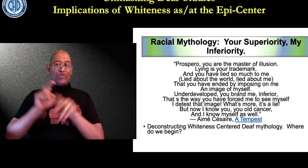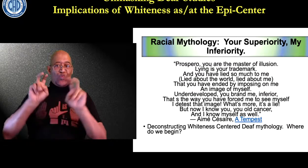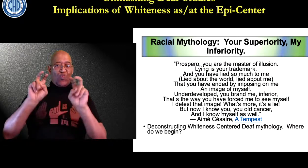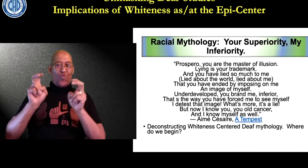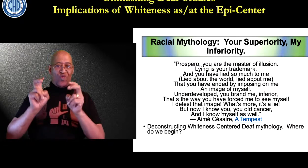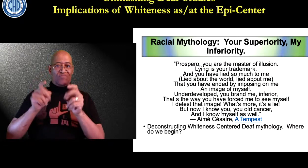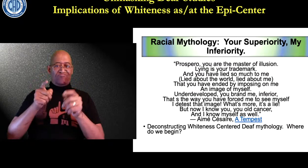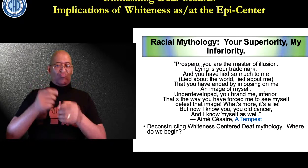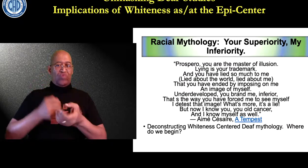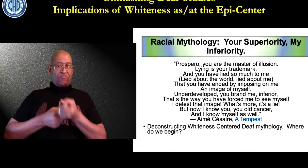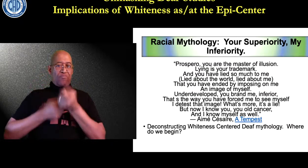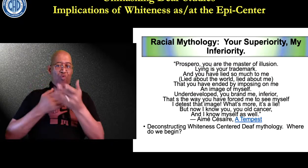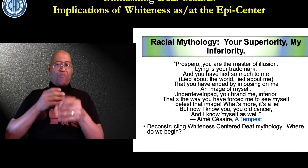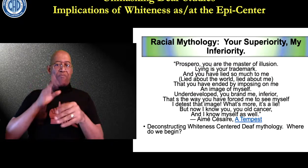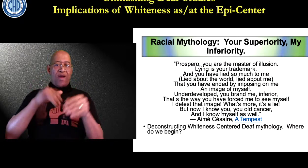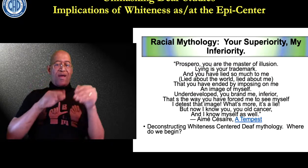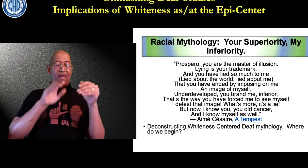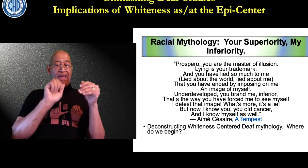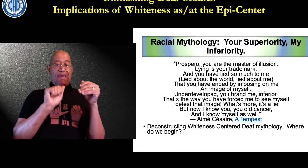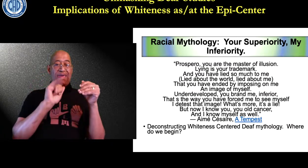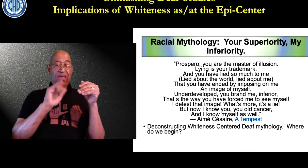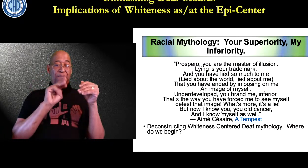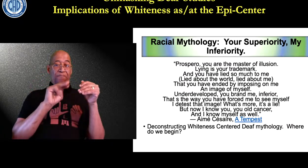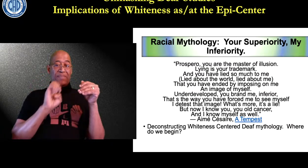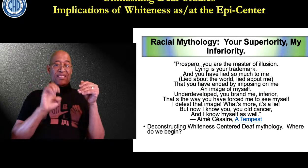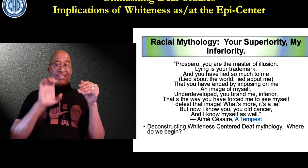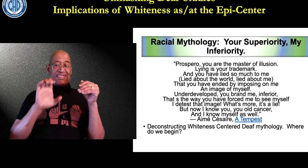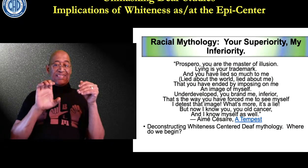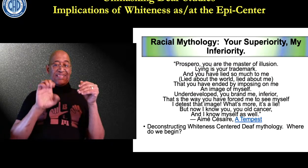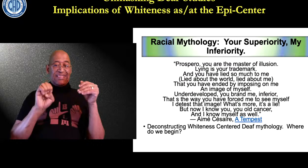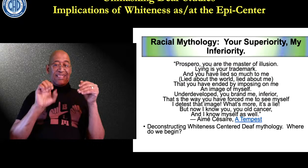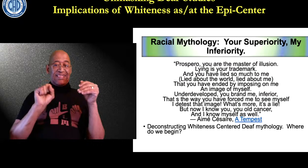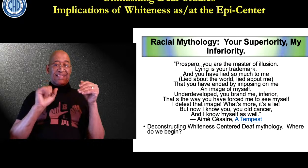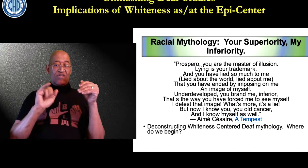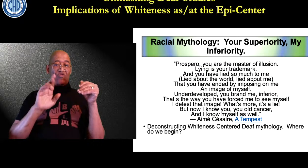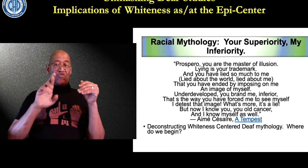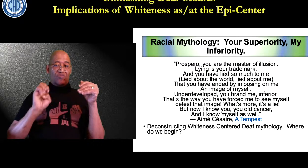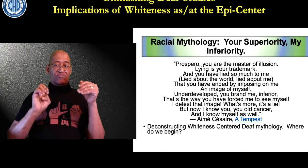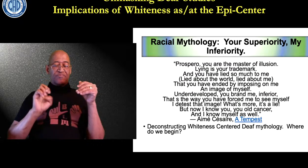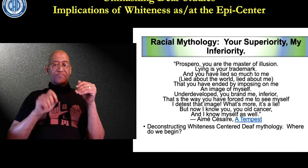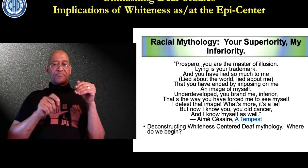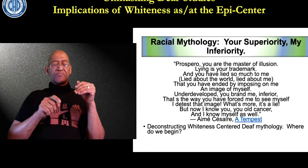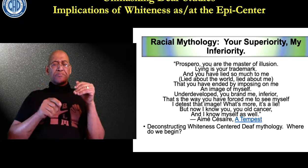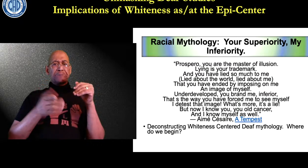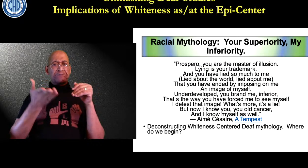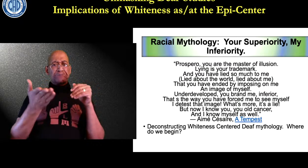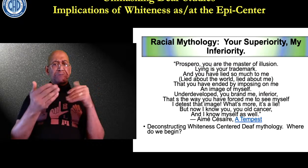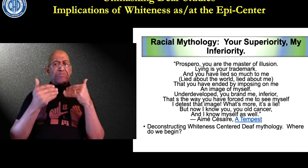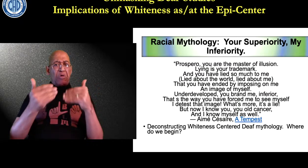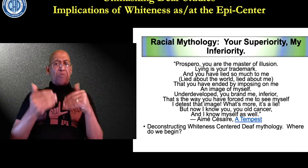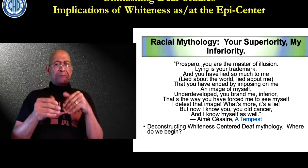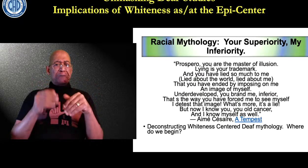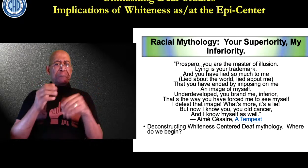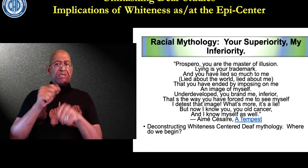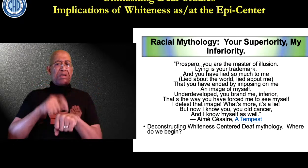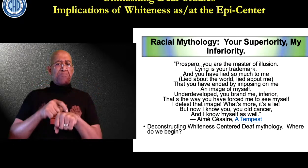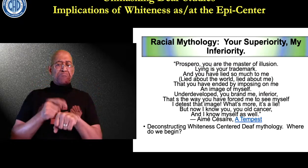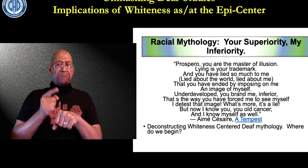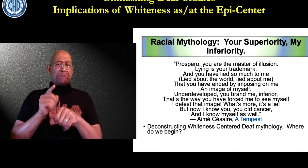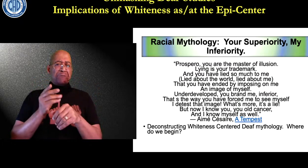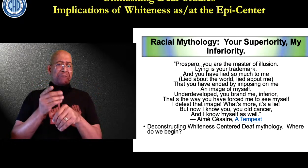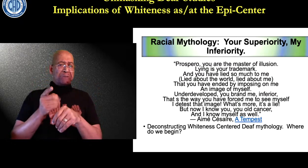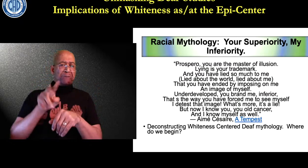is your superiority and my inferiority. So here's a poem